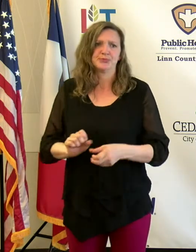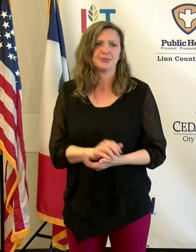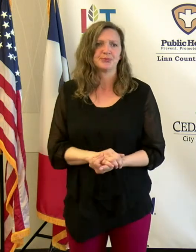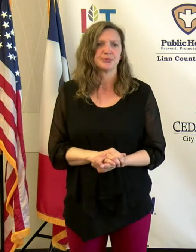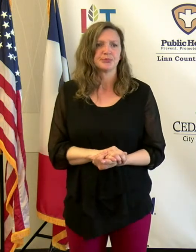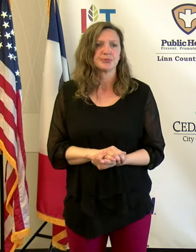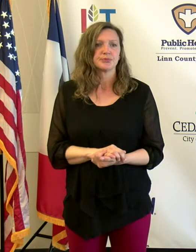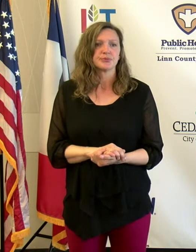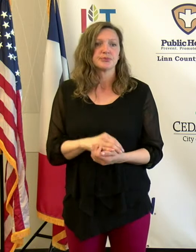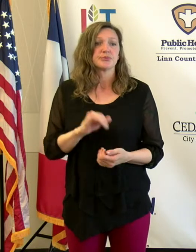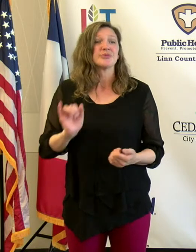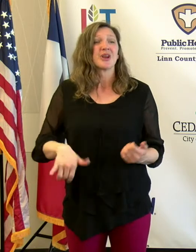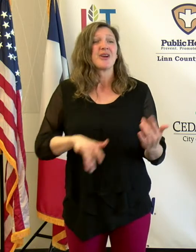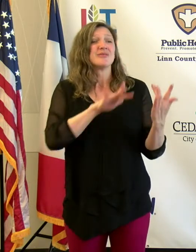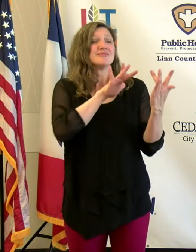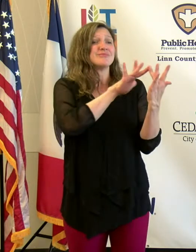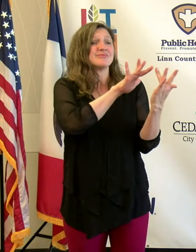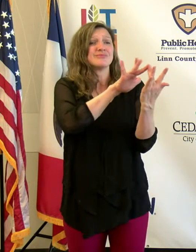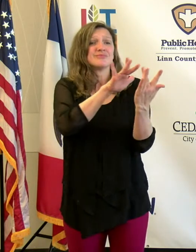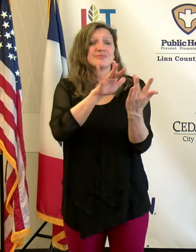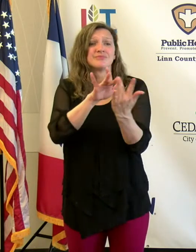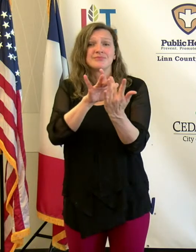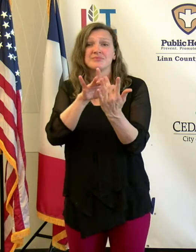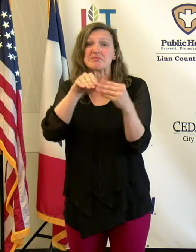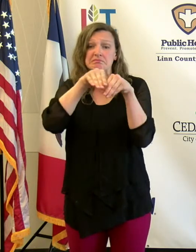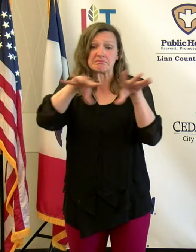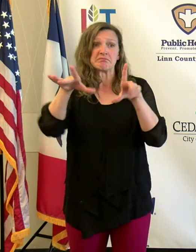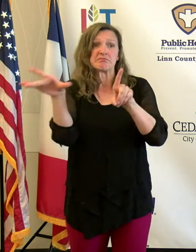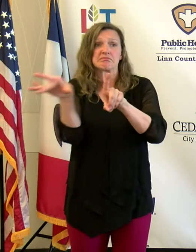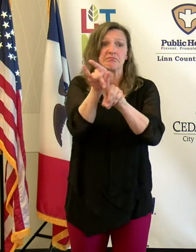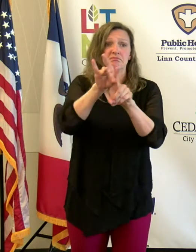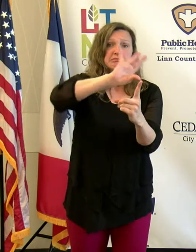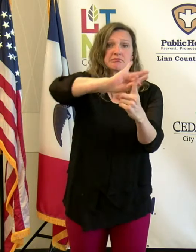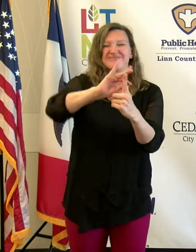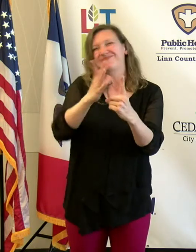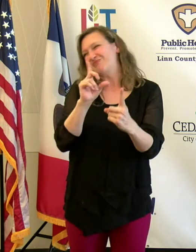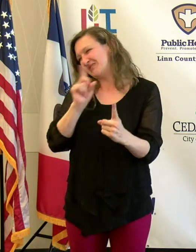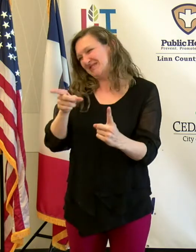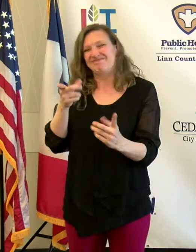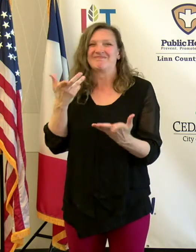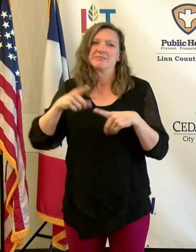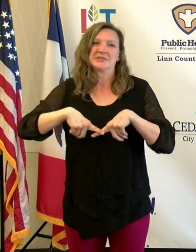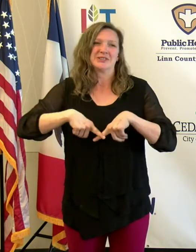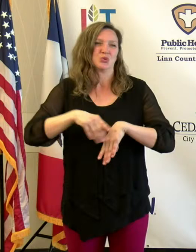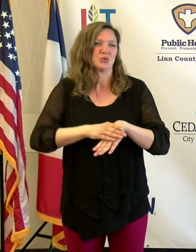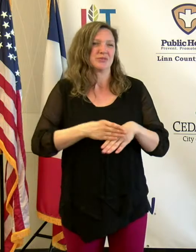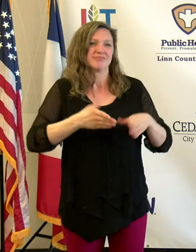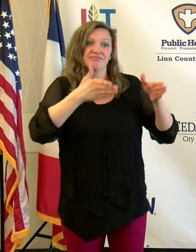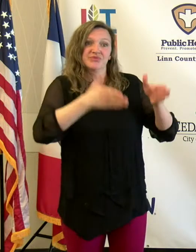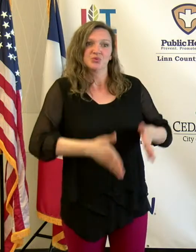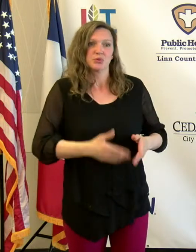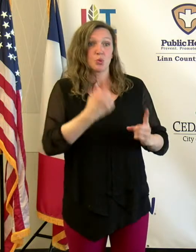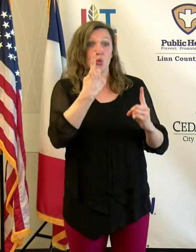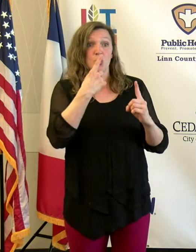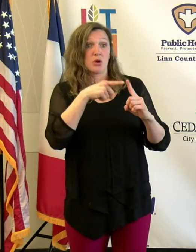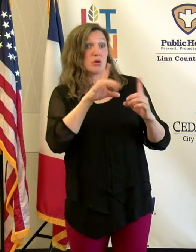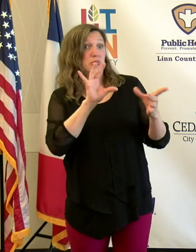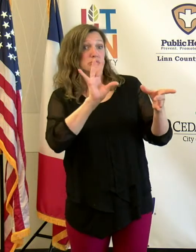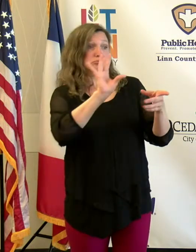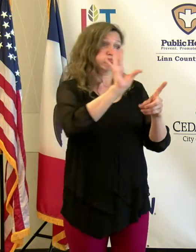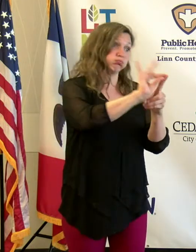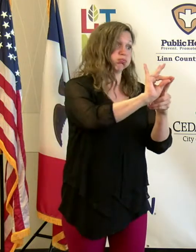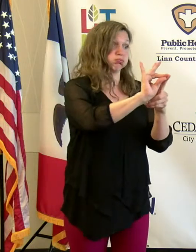on the individual. When we're talking to someone, we may be able to do most of the work we need to obtain the names,